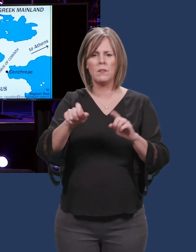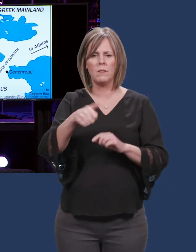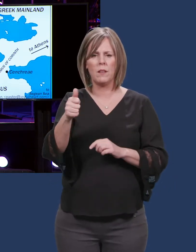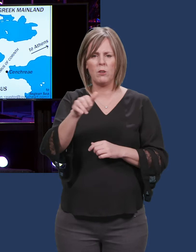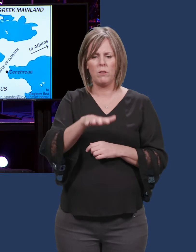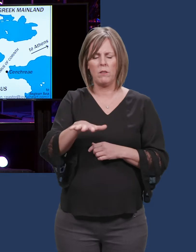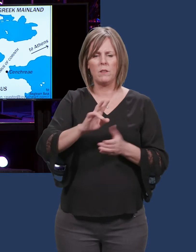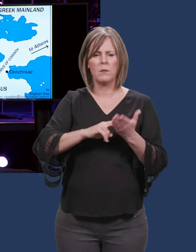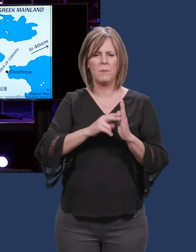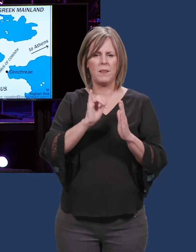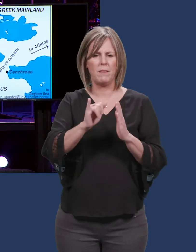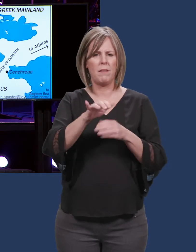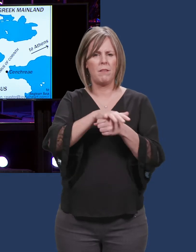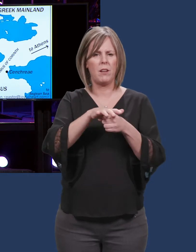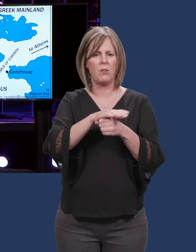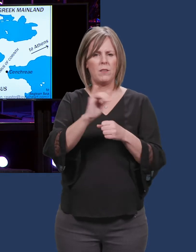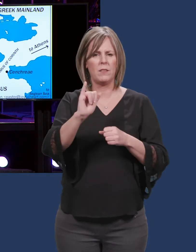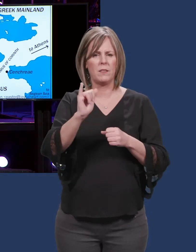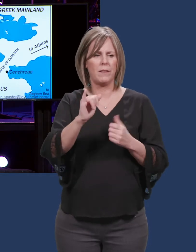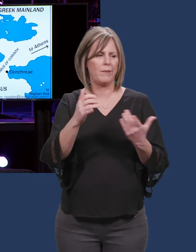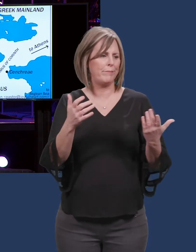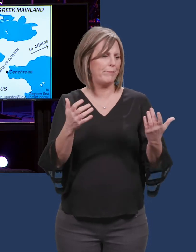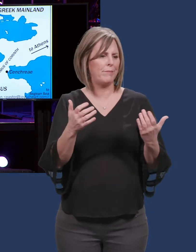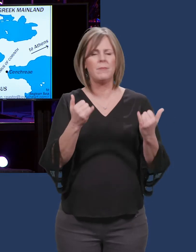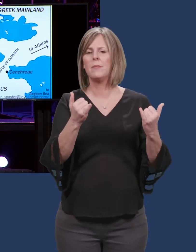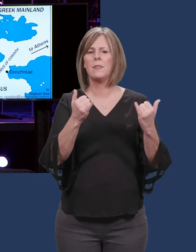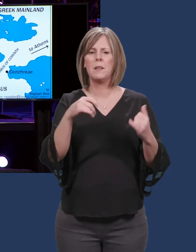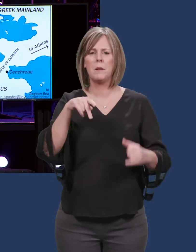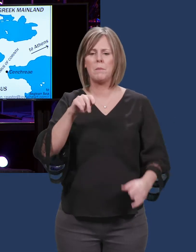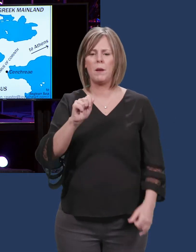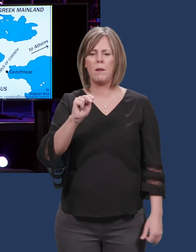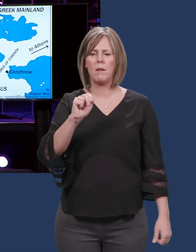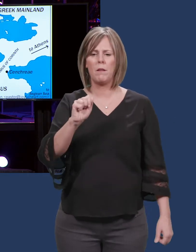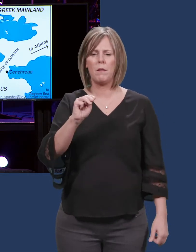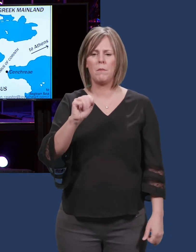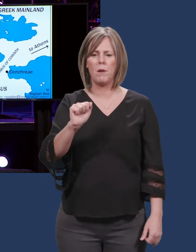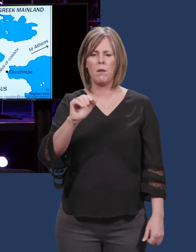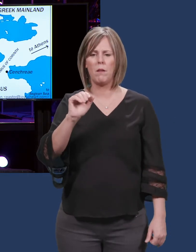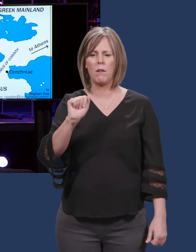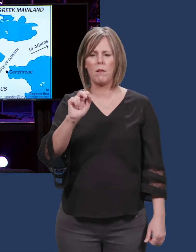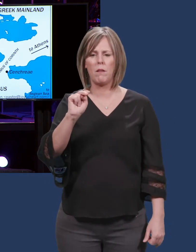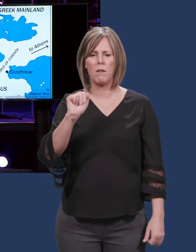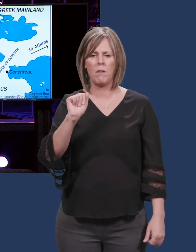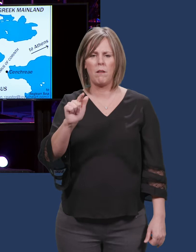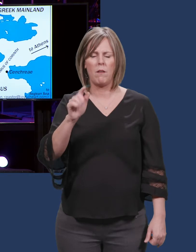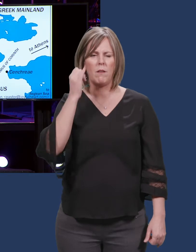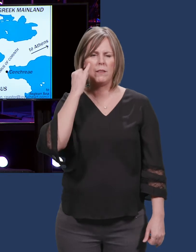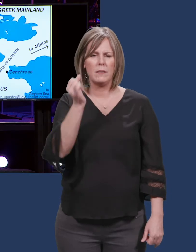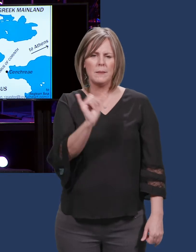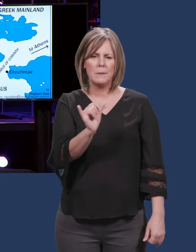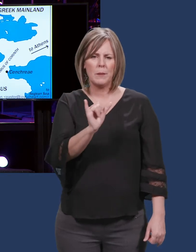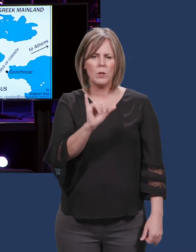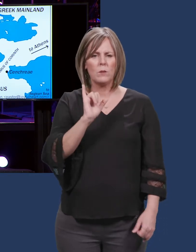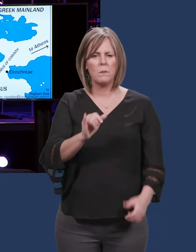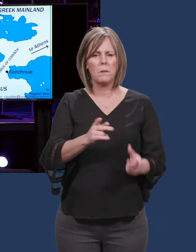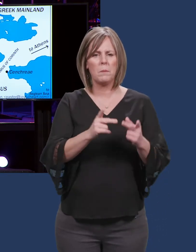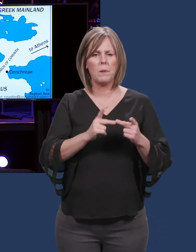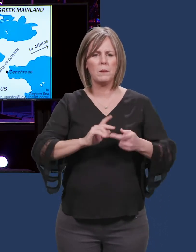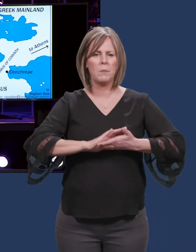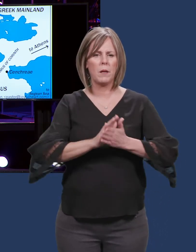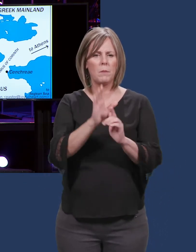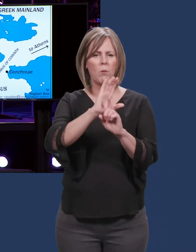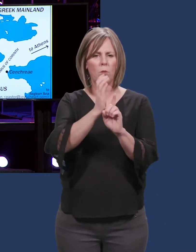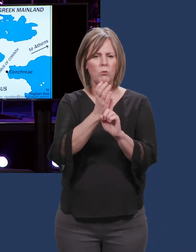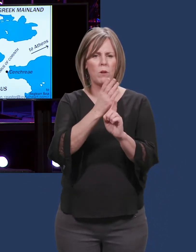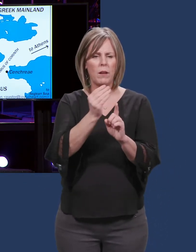this area functioned kind of like a modern-day Panama Canal. But this place became a cultural and